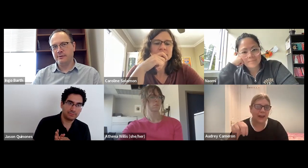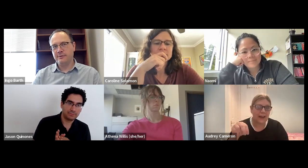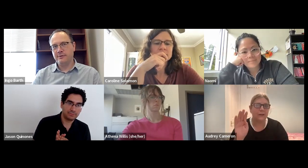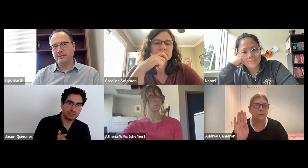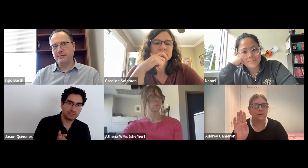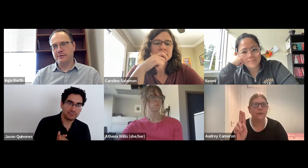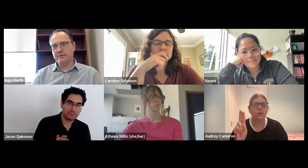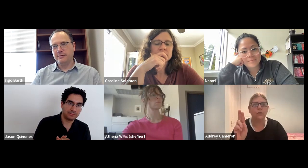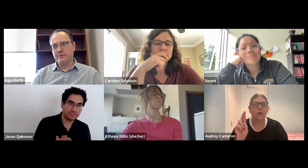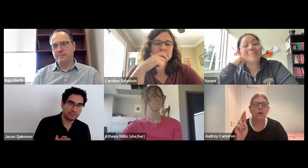And I'm from